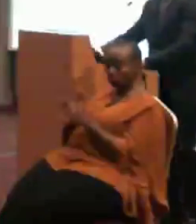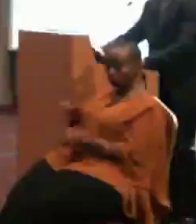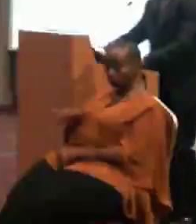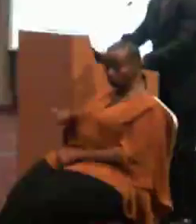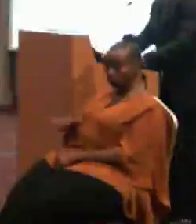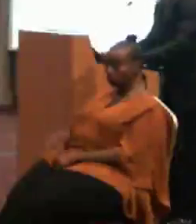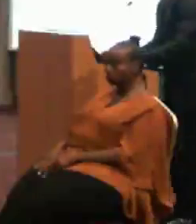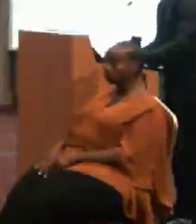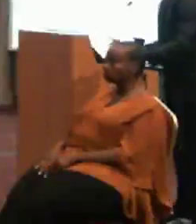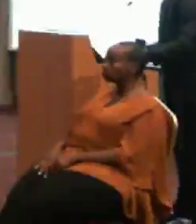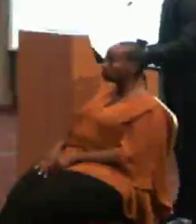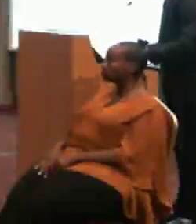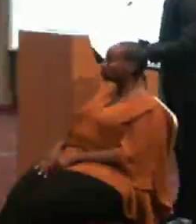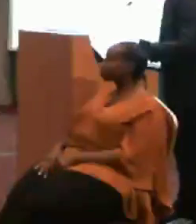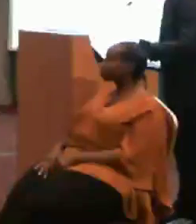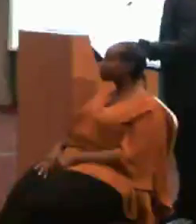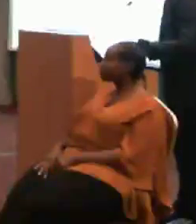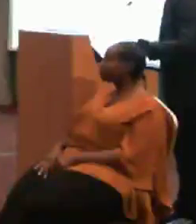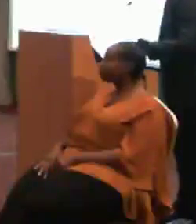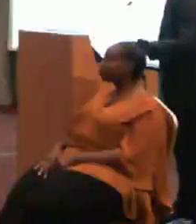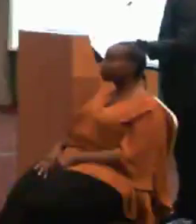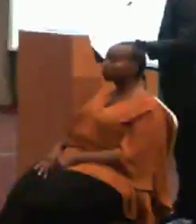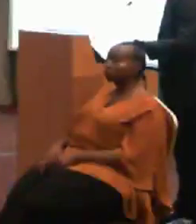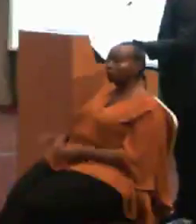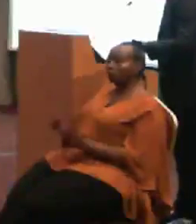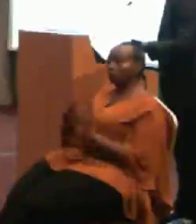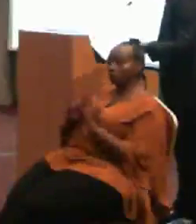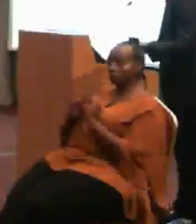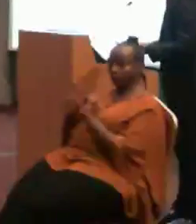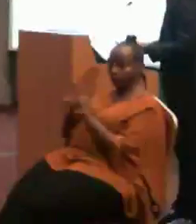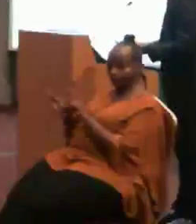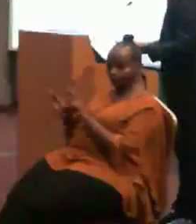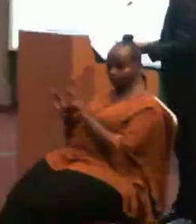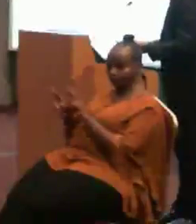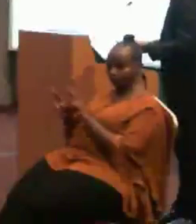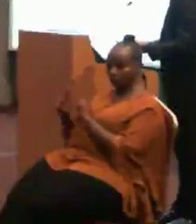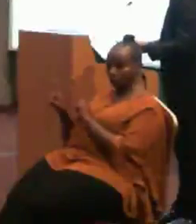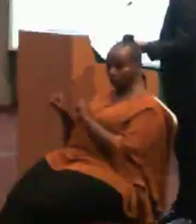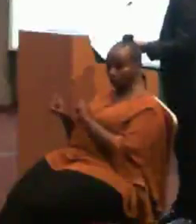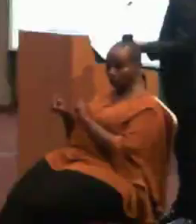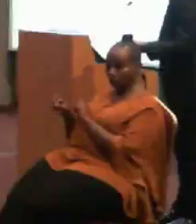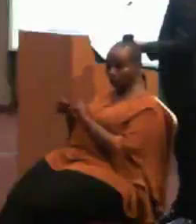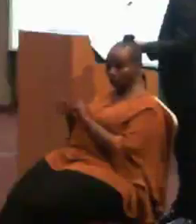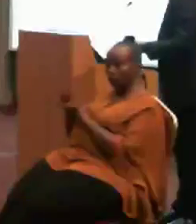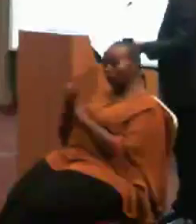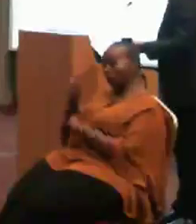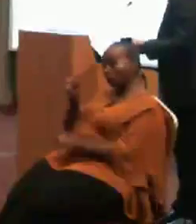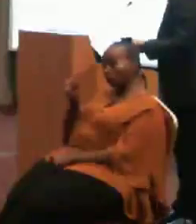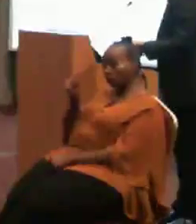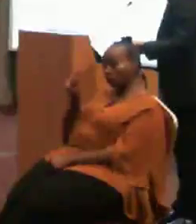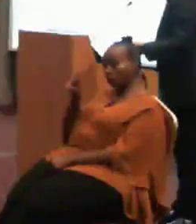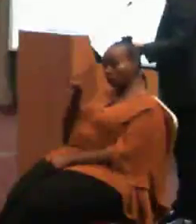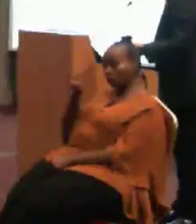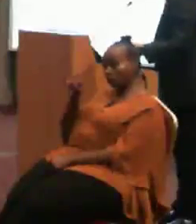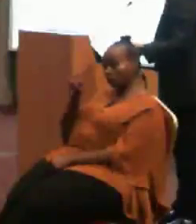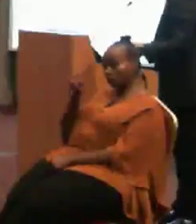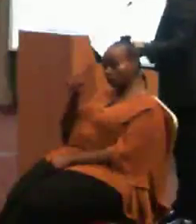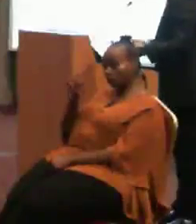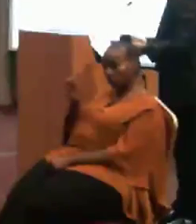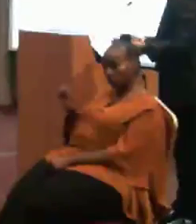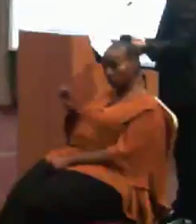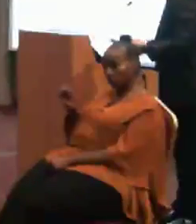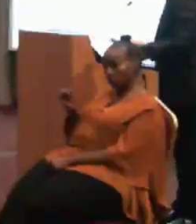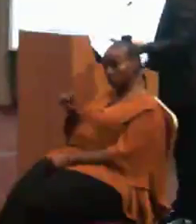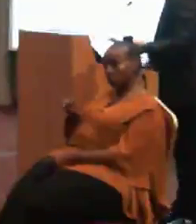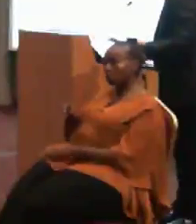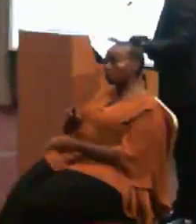Chair, just briefly, a quick response to Mr. Modisi's question. He raised the question on, and the reference was page 5